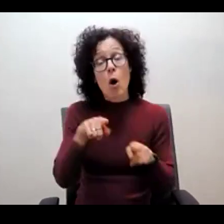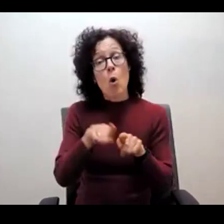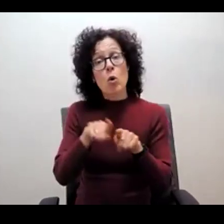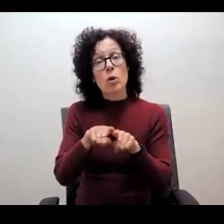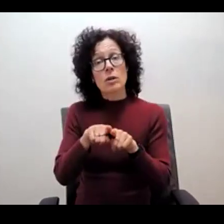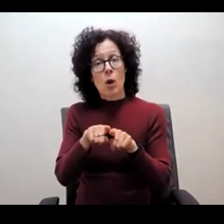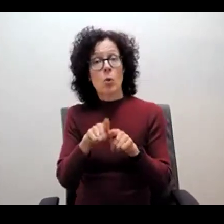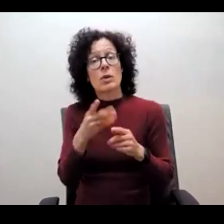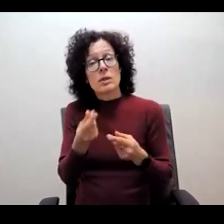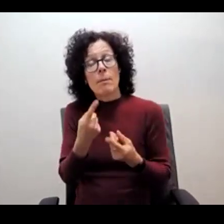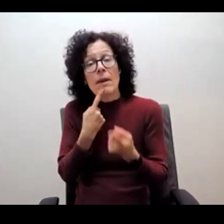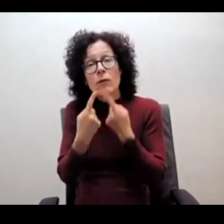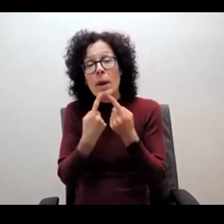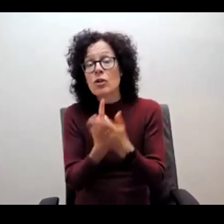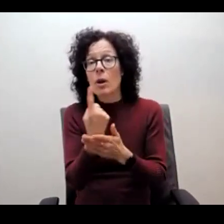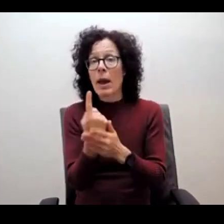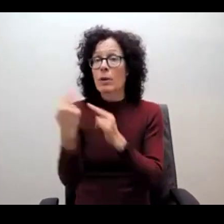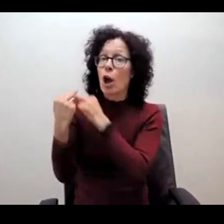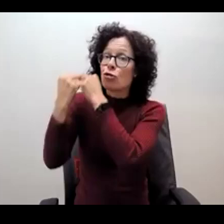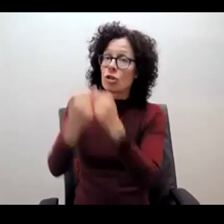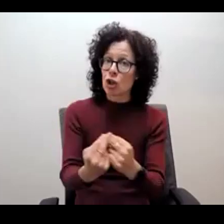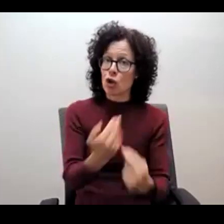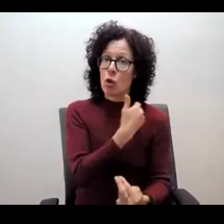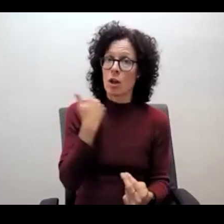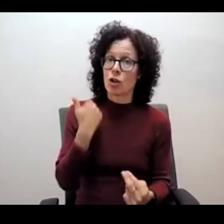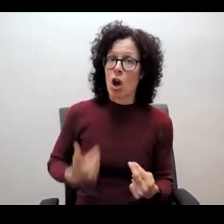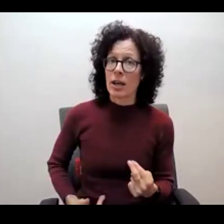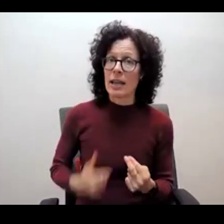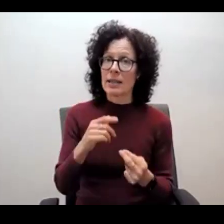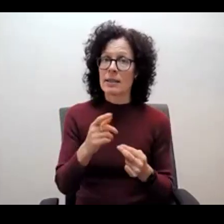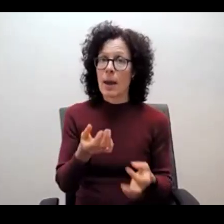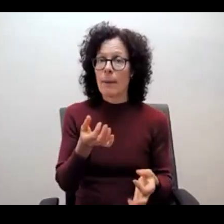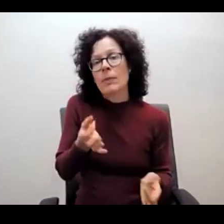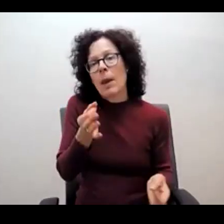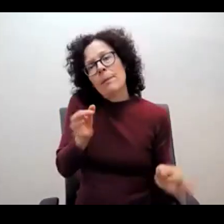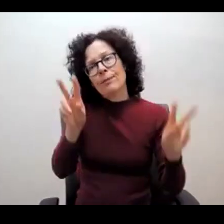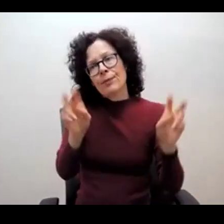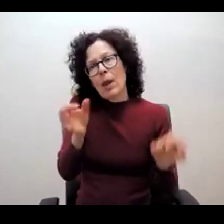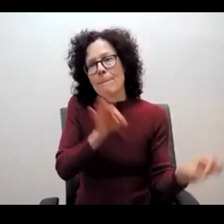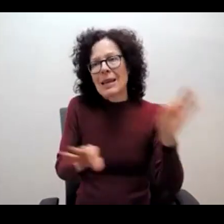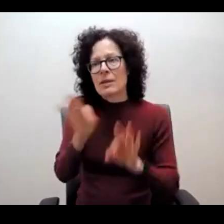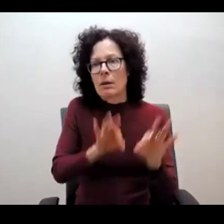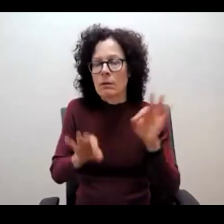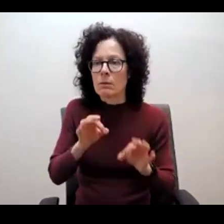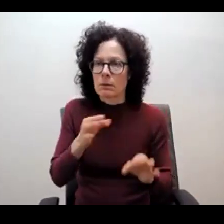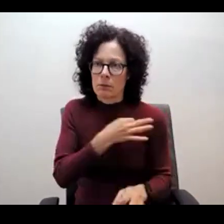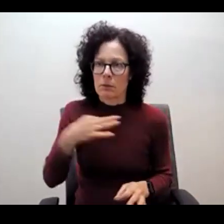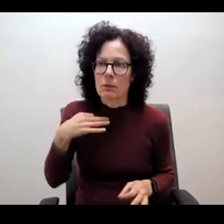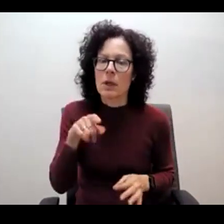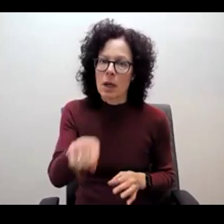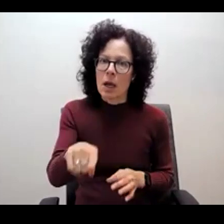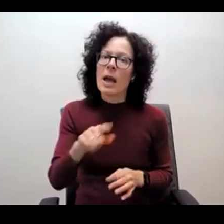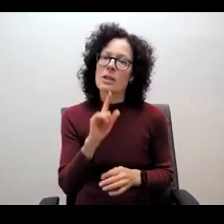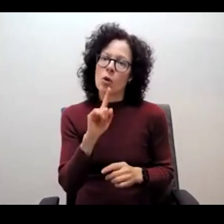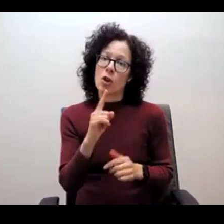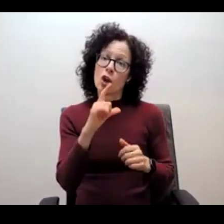Chinese medicine, from which Qigong originates and of which it's one of the 5 healing modalities, if